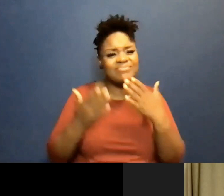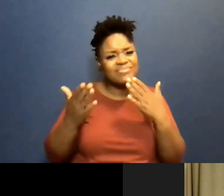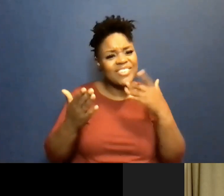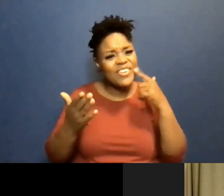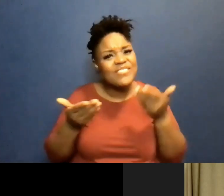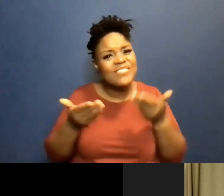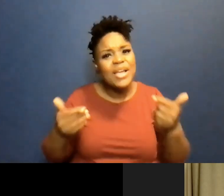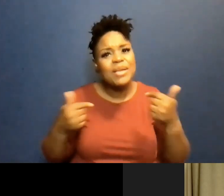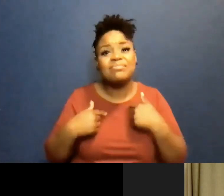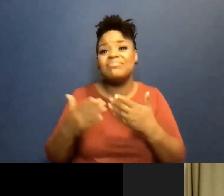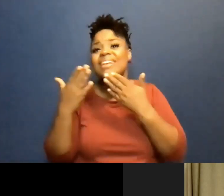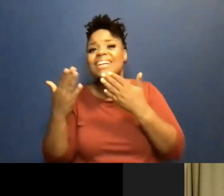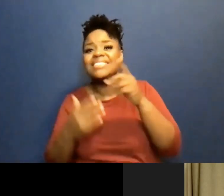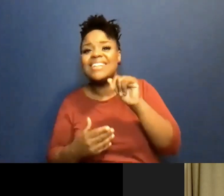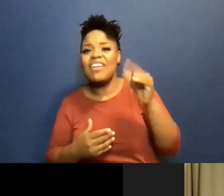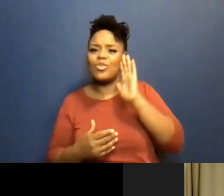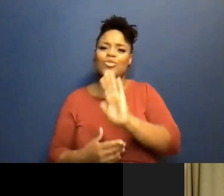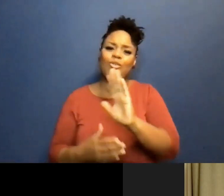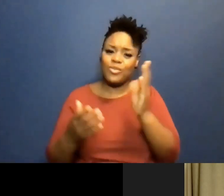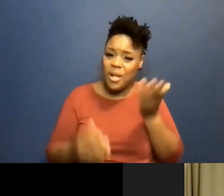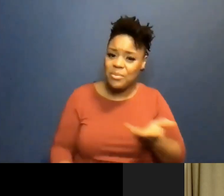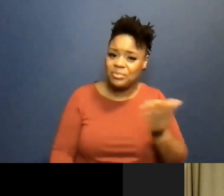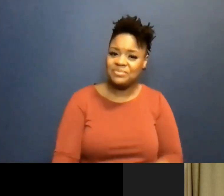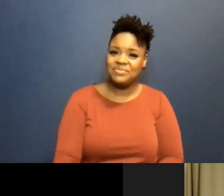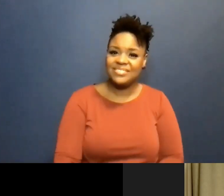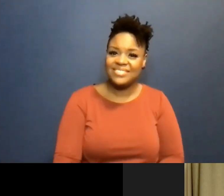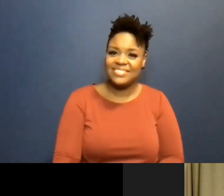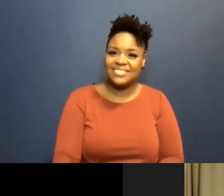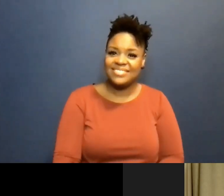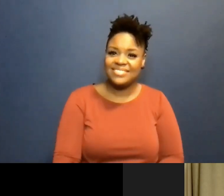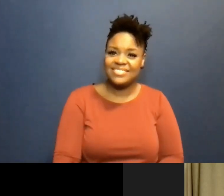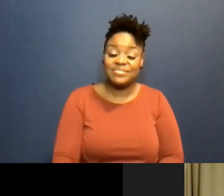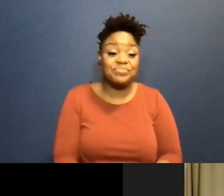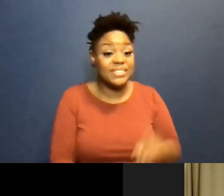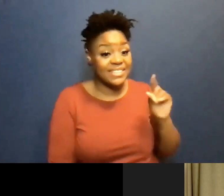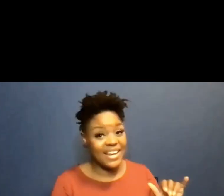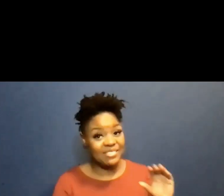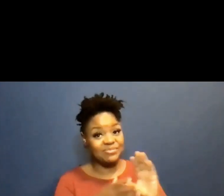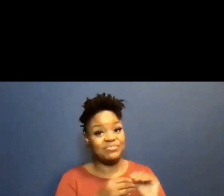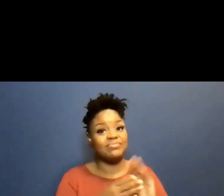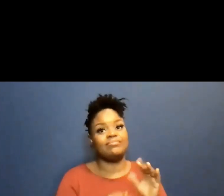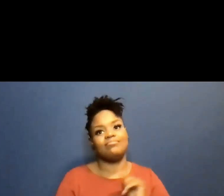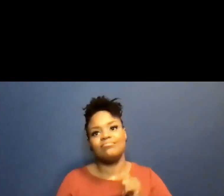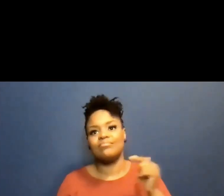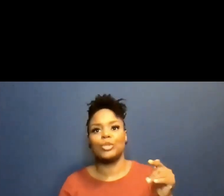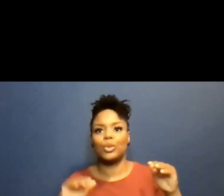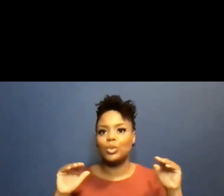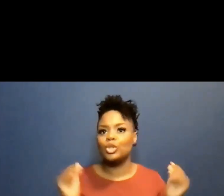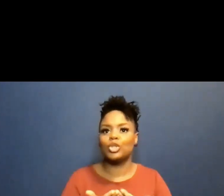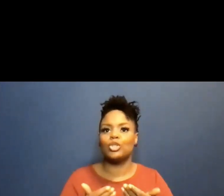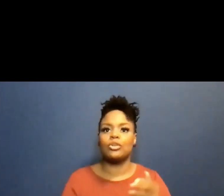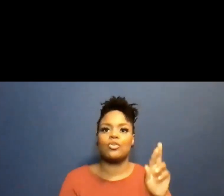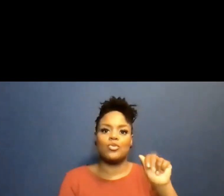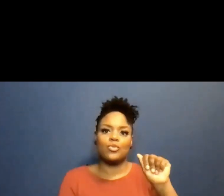so much. And next up, since it seems like a good connection, is Ray Jacobs, who was the writer and director of The Secret Life of Tom Lightfoot.